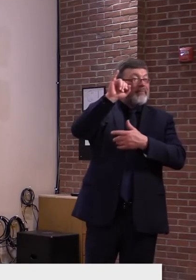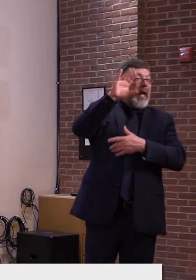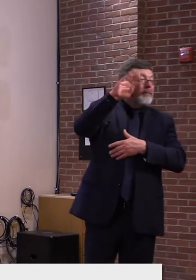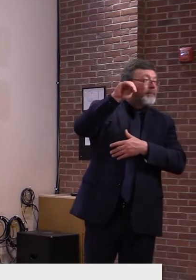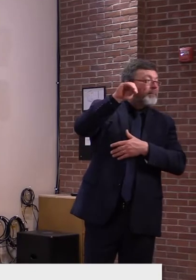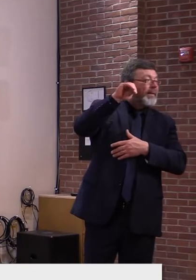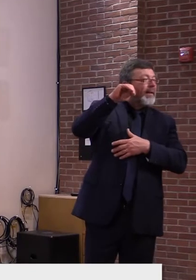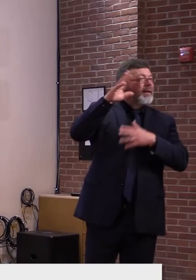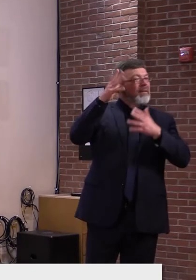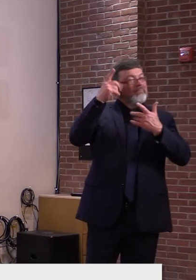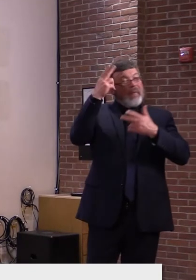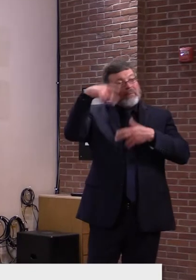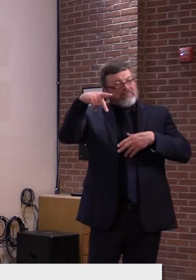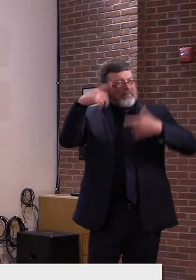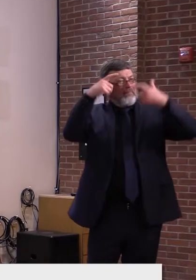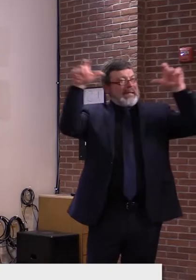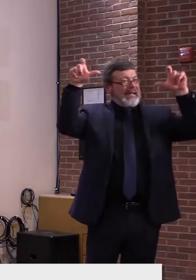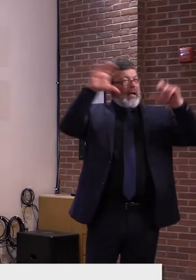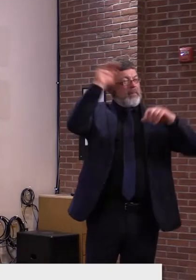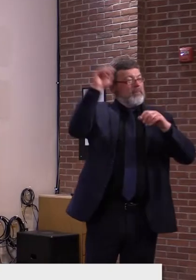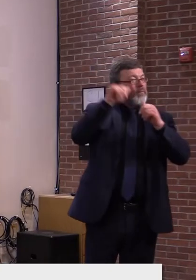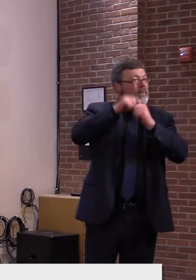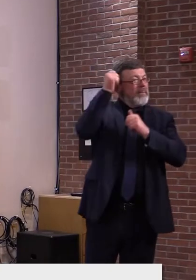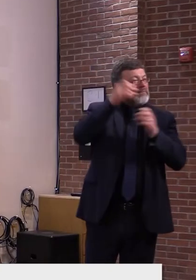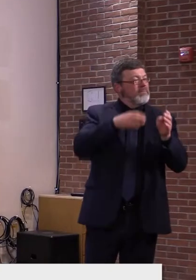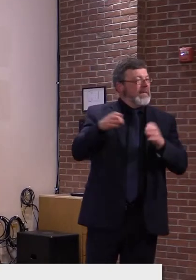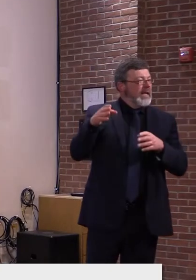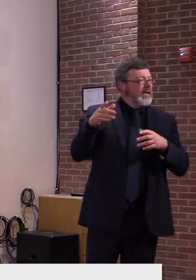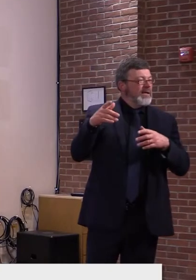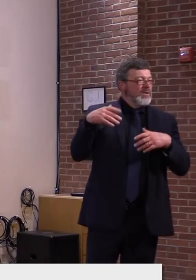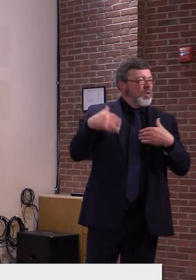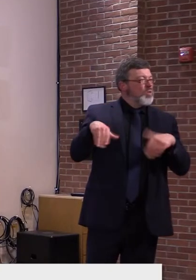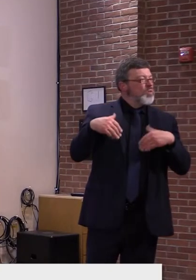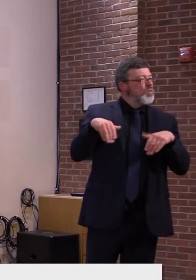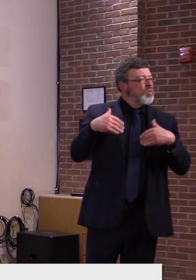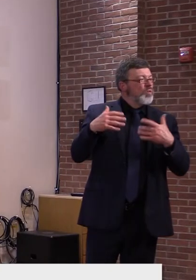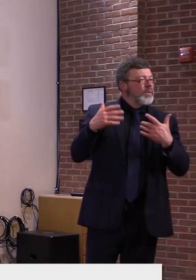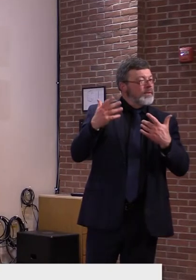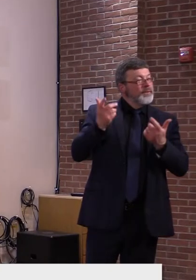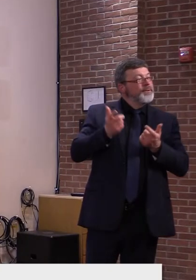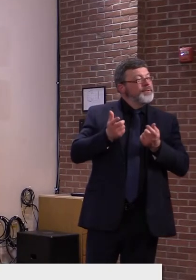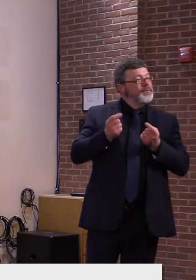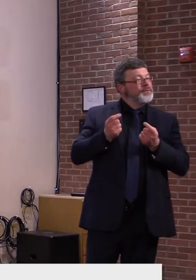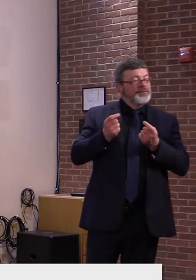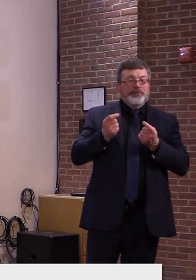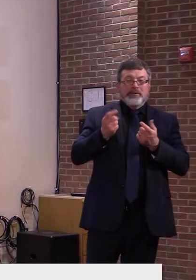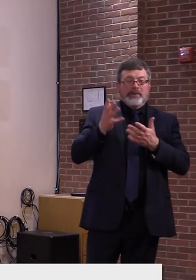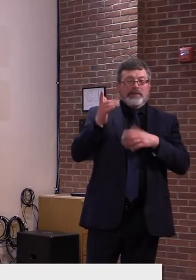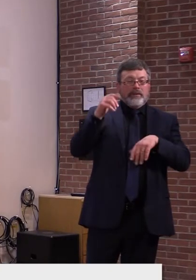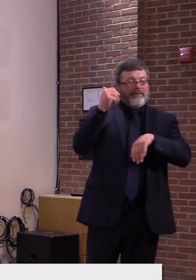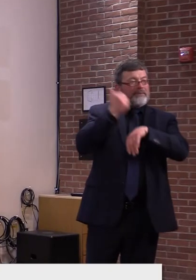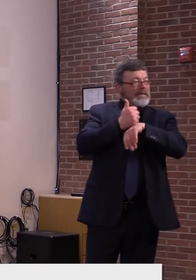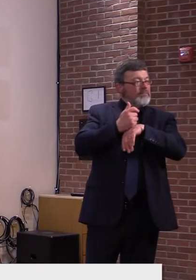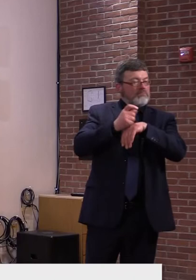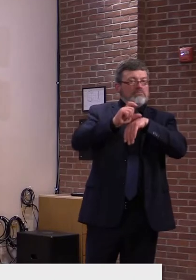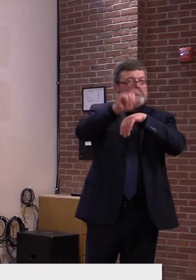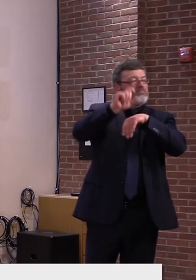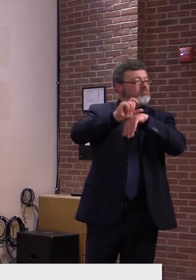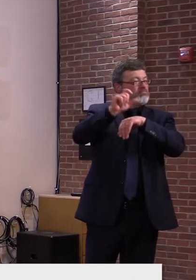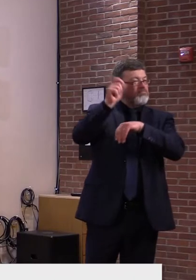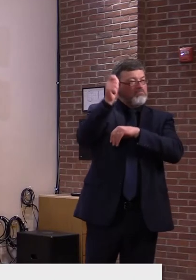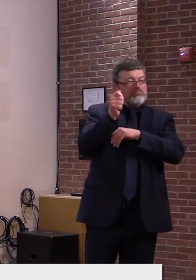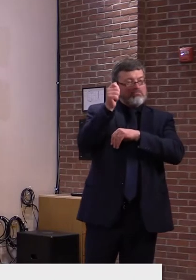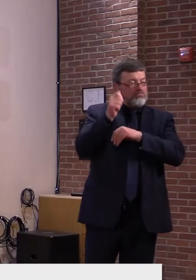defined, remember the terminology correctly, they were going to have their plan. I shouldn't say if I remember this correctly,